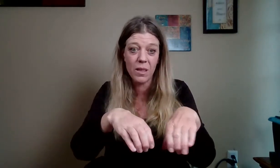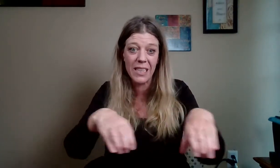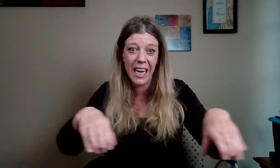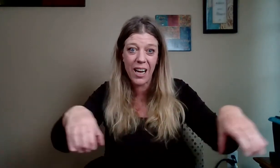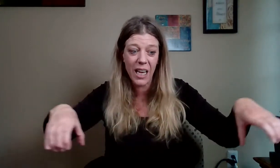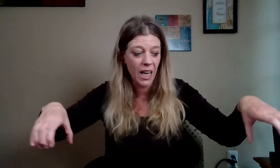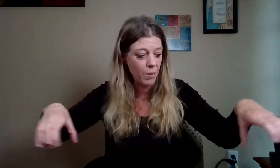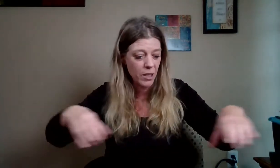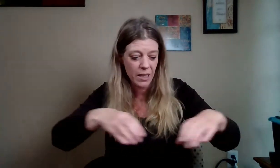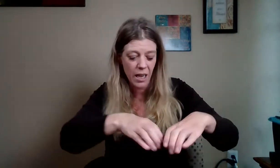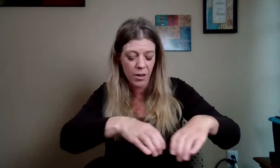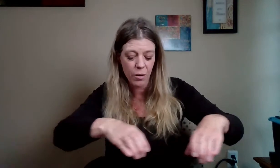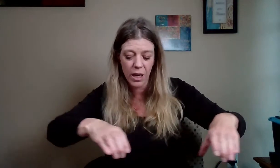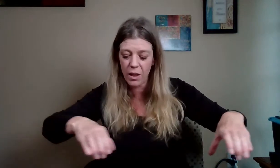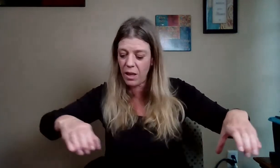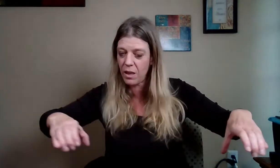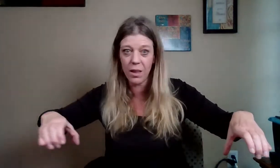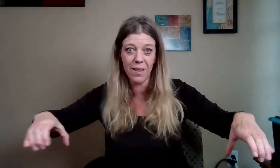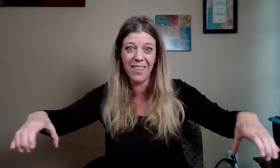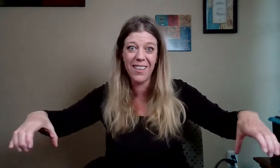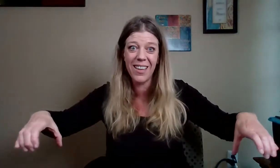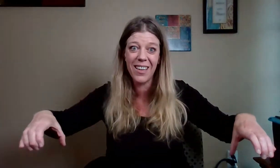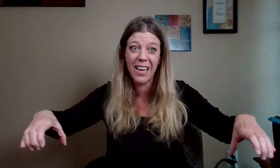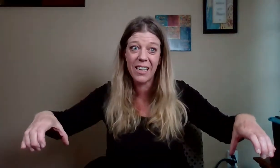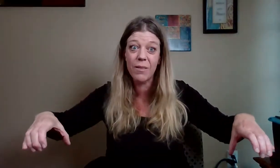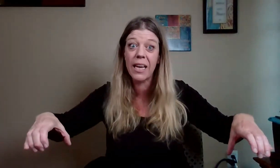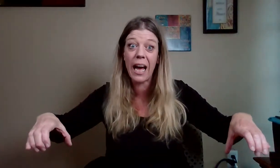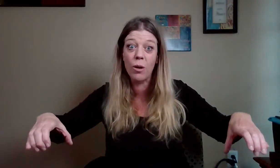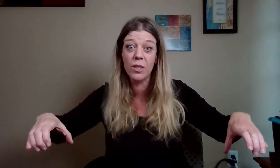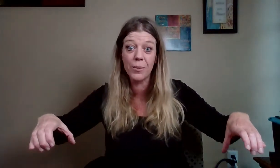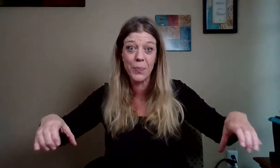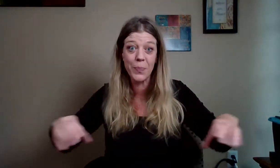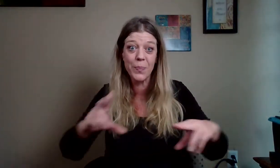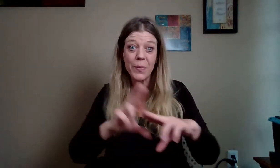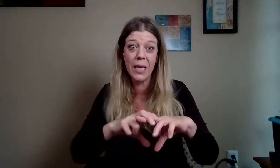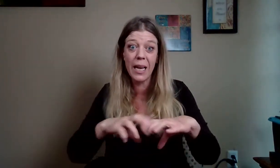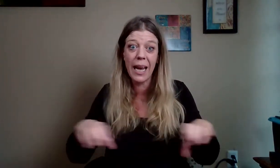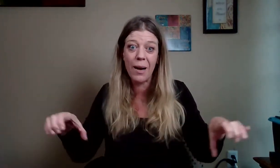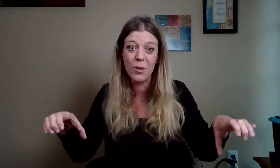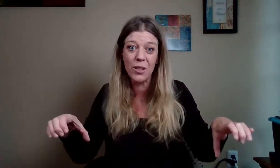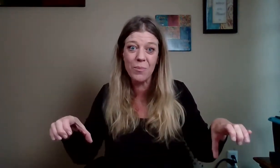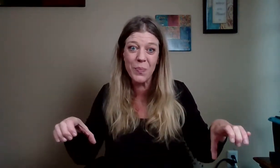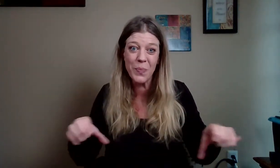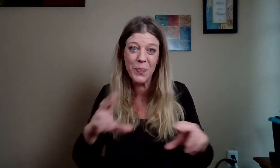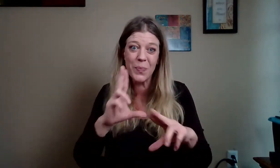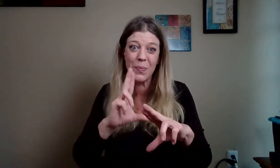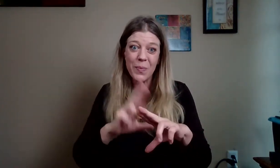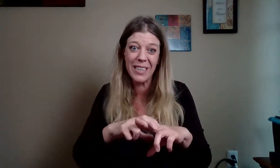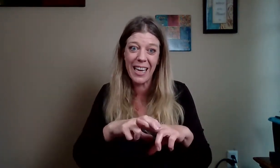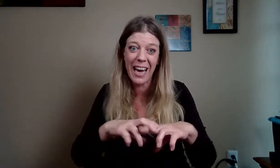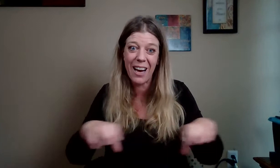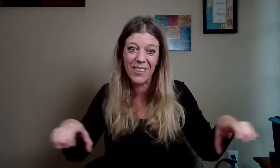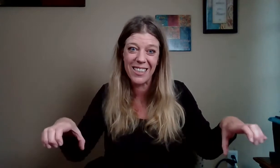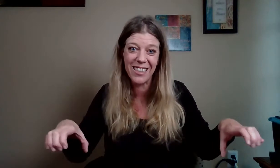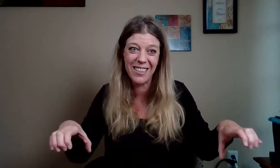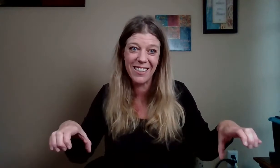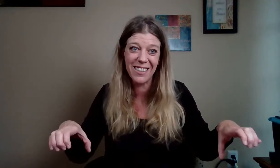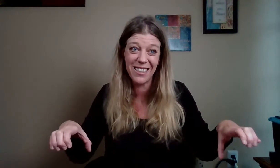are down, and I'm just kind of going along the line of the couch. Couch. Couch. Do